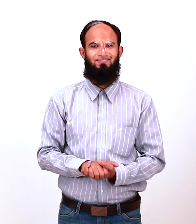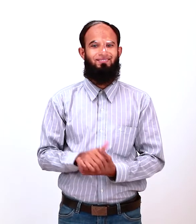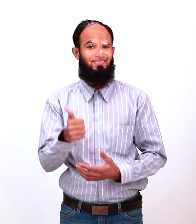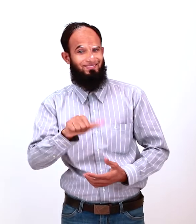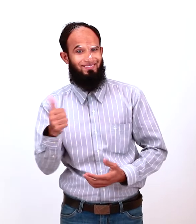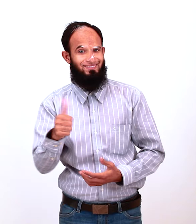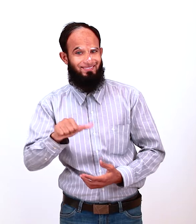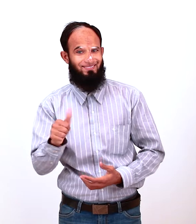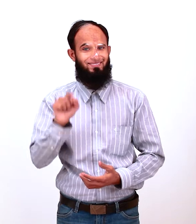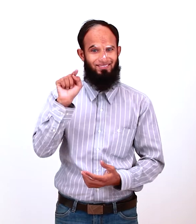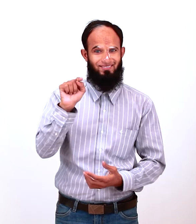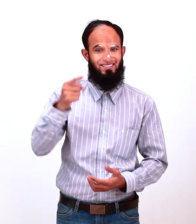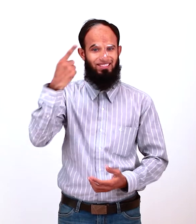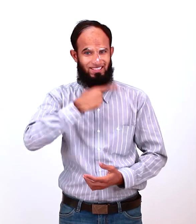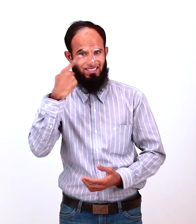Hopefully, you brush for more than a few seconds.